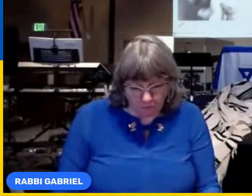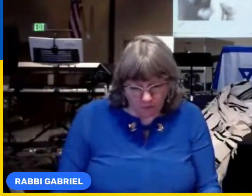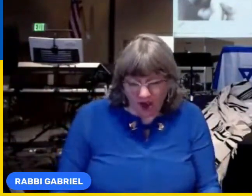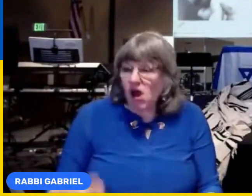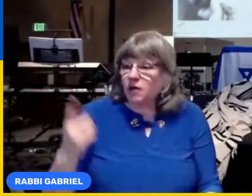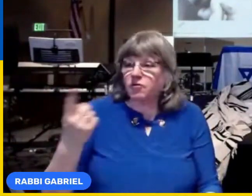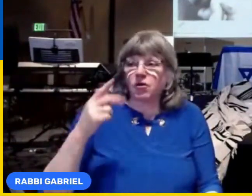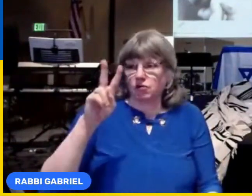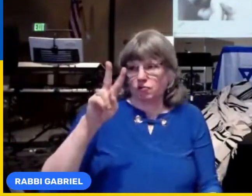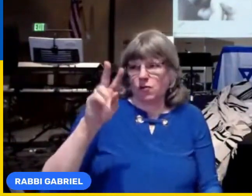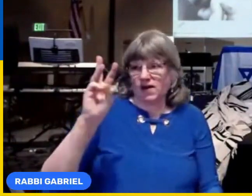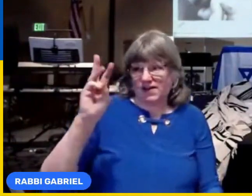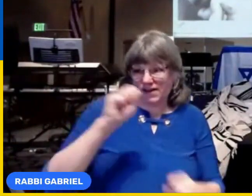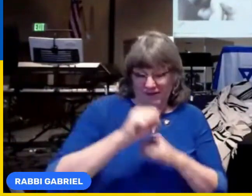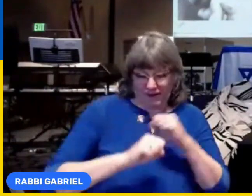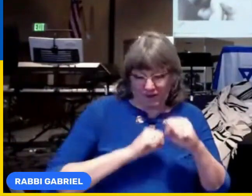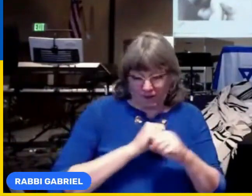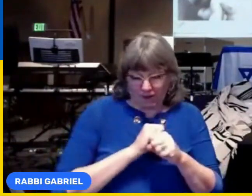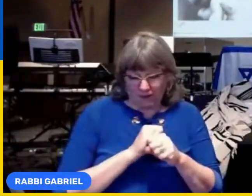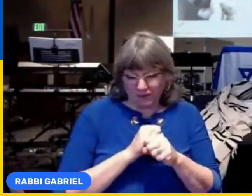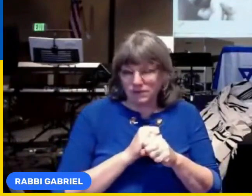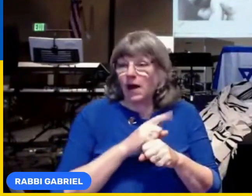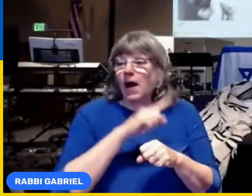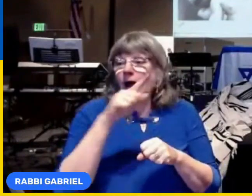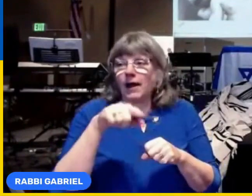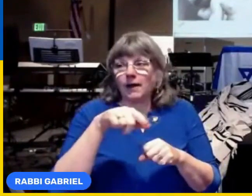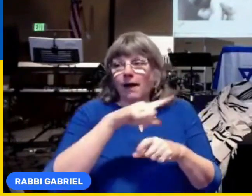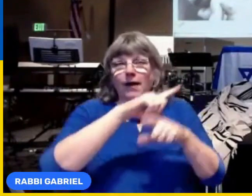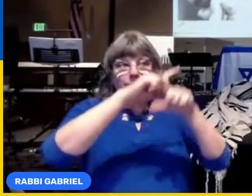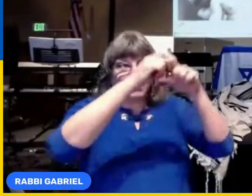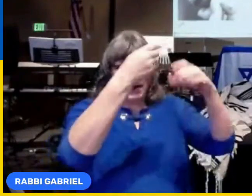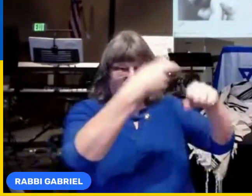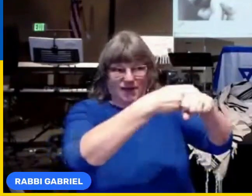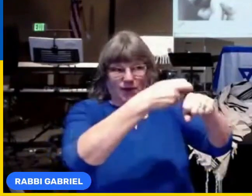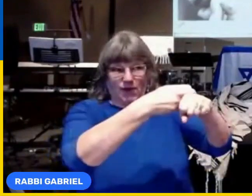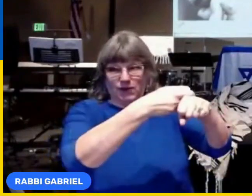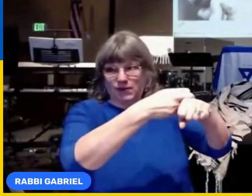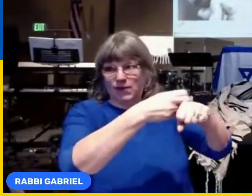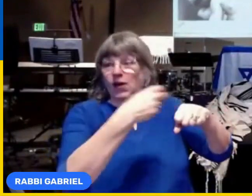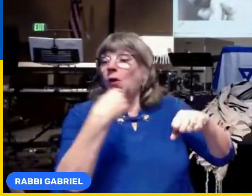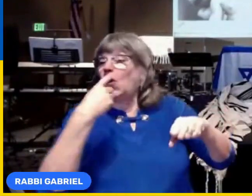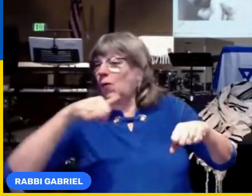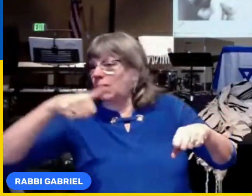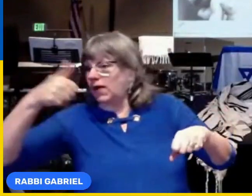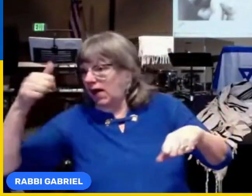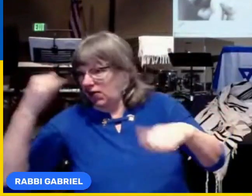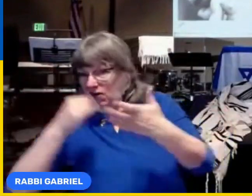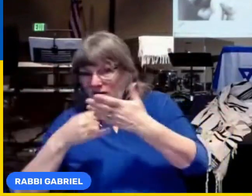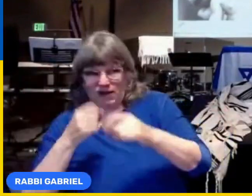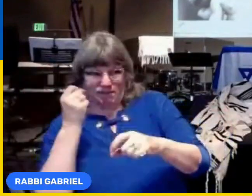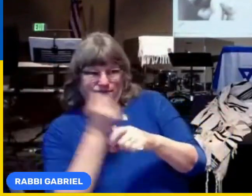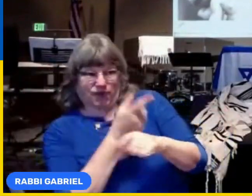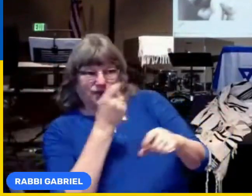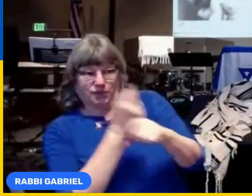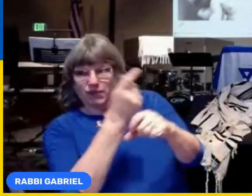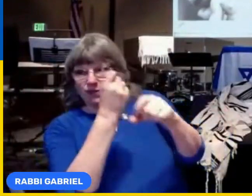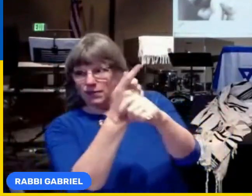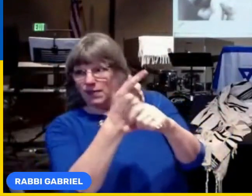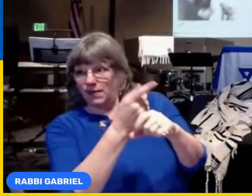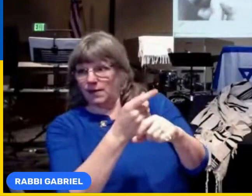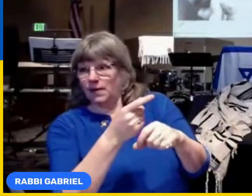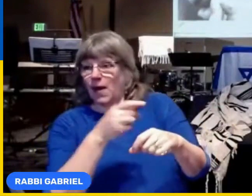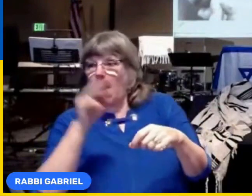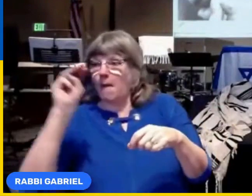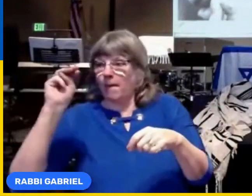the stone that had been rejected by other sculptures, the young artist got to work on